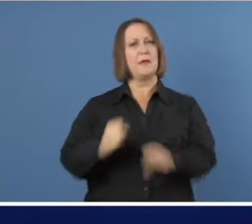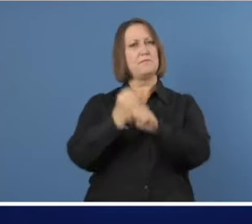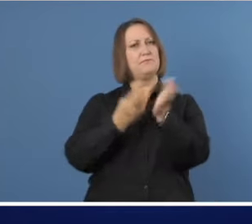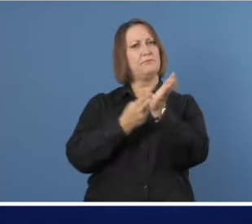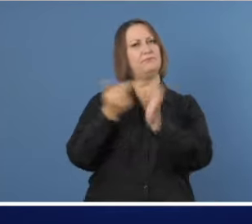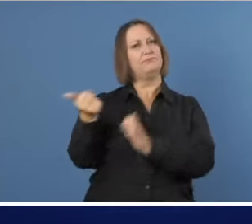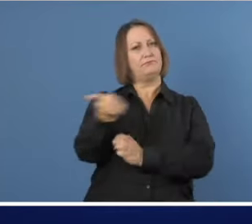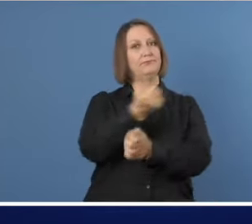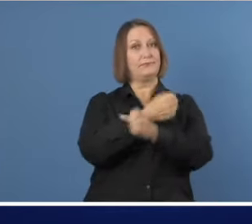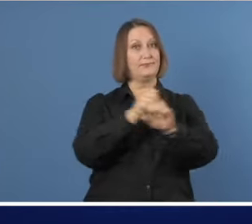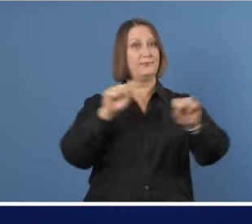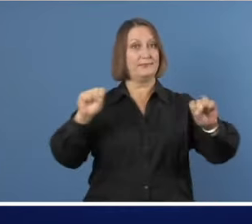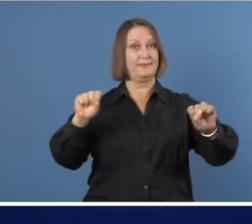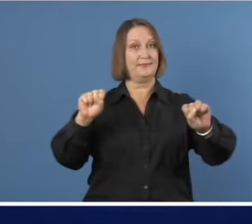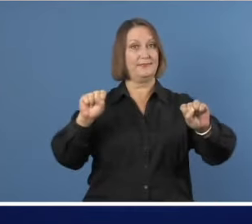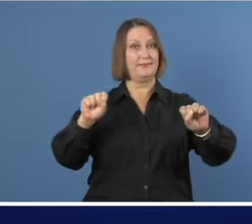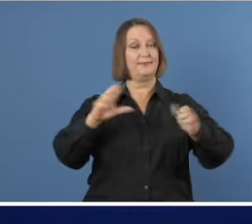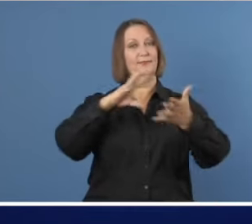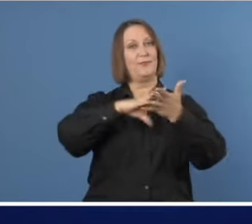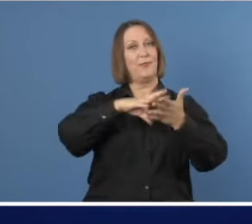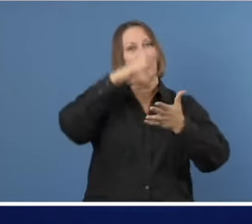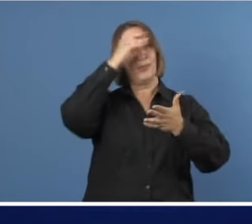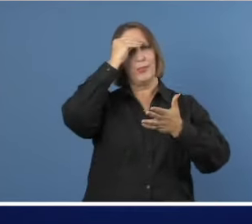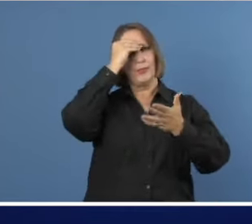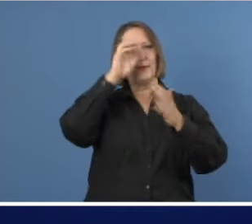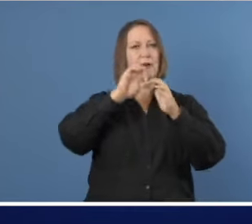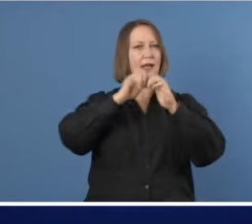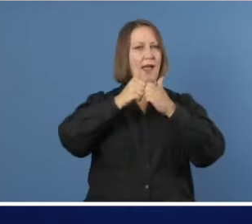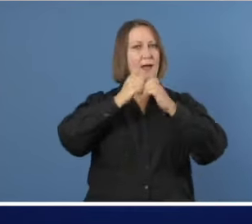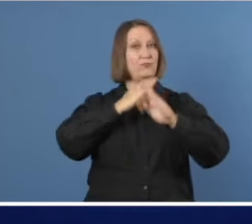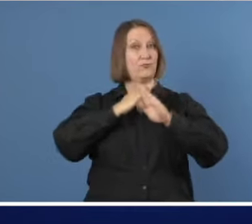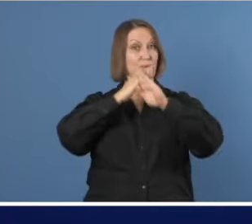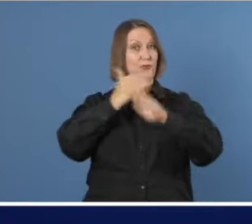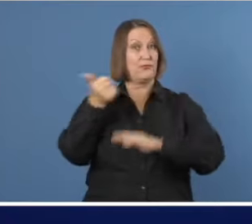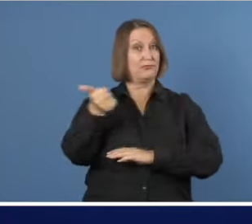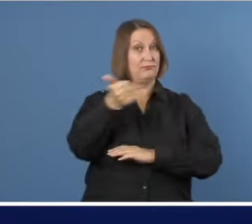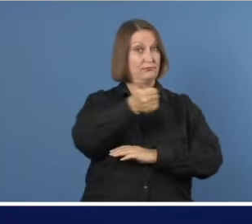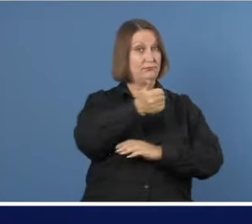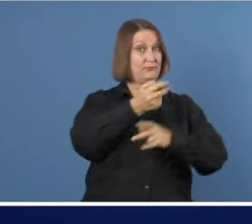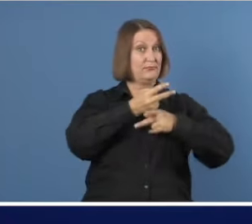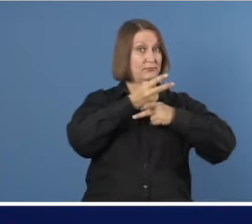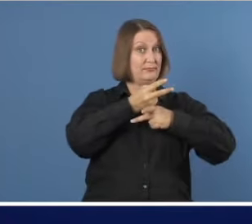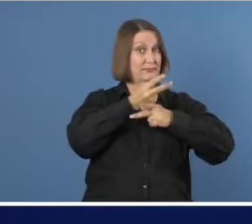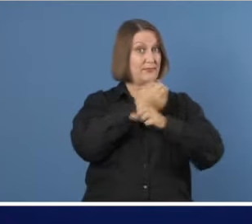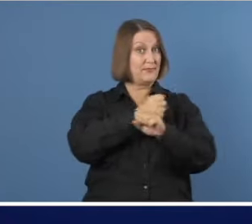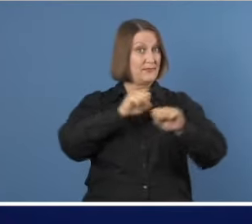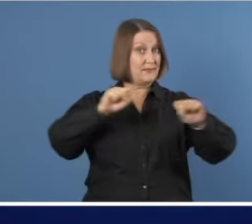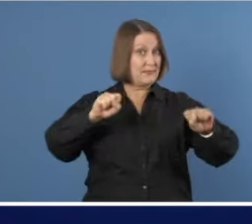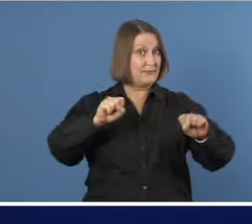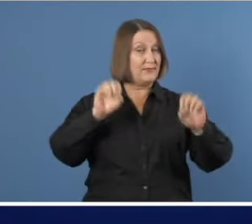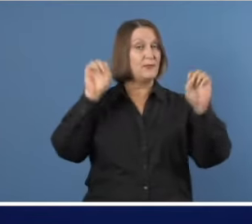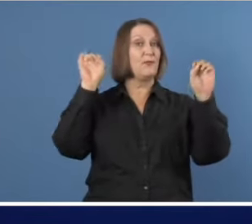Ensure your safety. Find out how to care for your safety after a